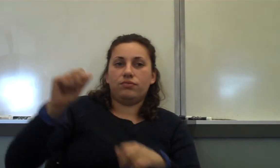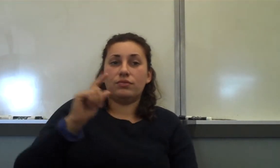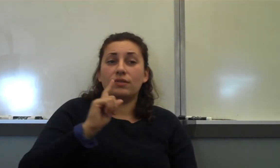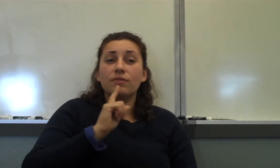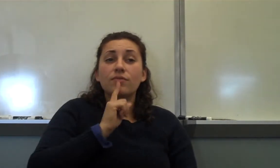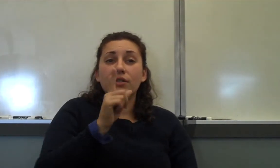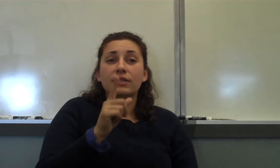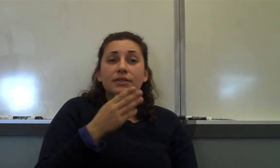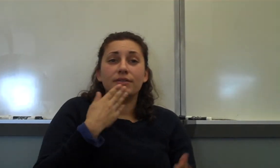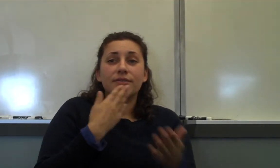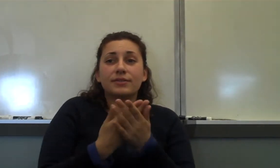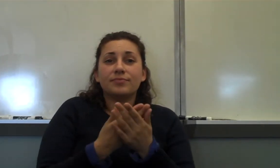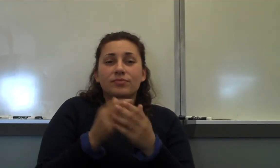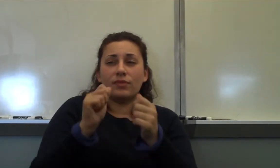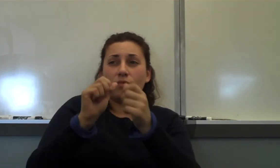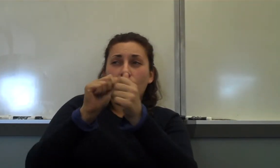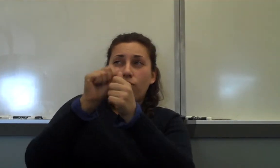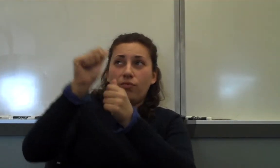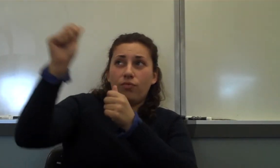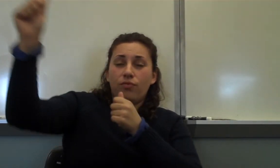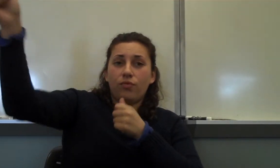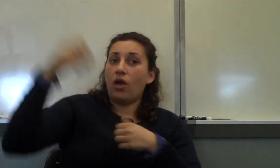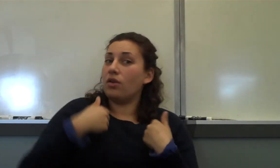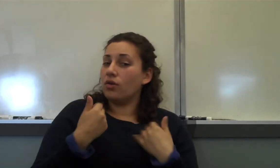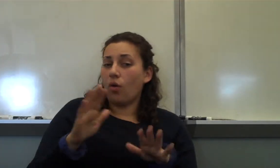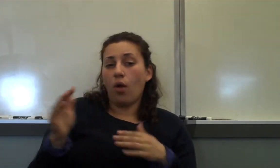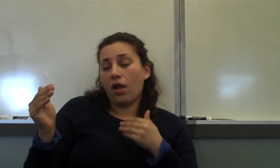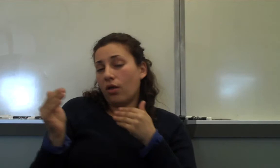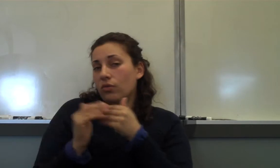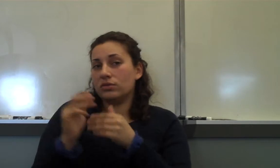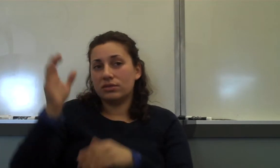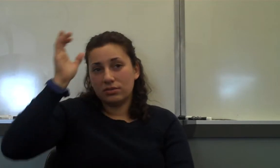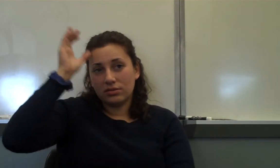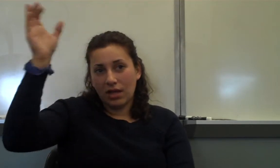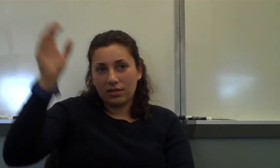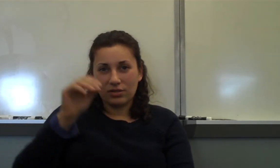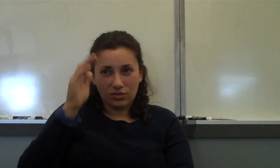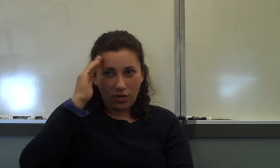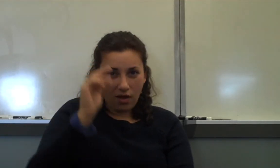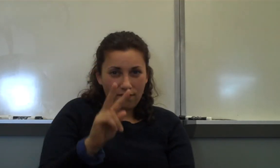long distance. We don't want to get too much closer. I mean, Venus is not a vacation spot.